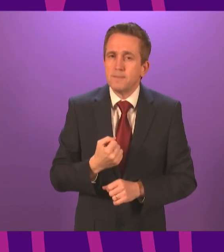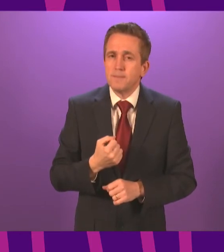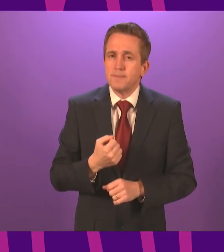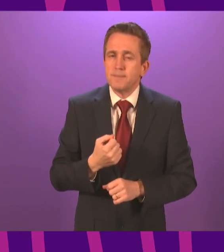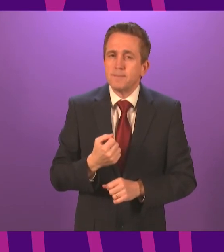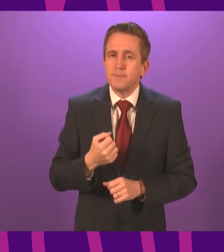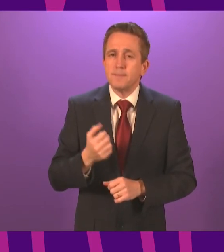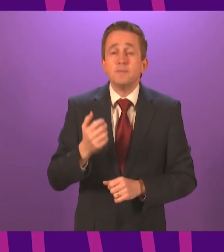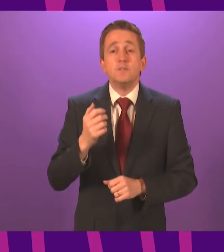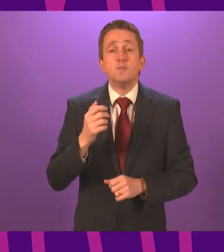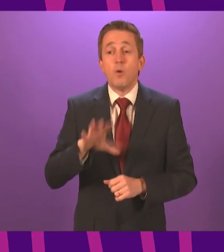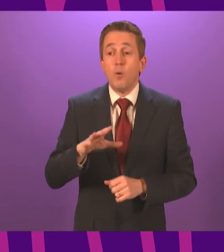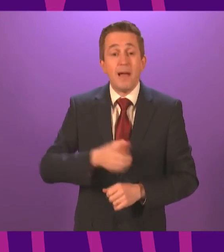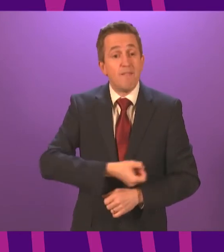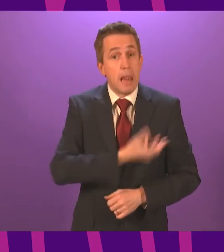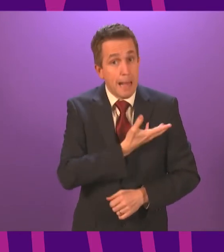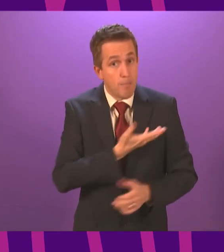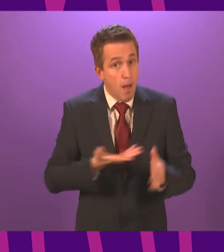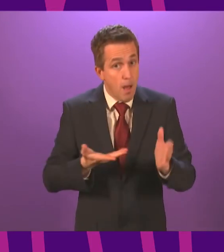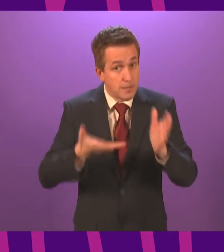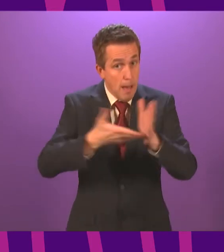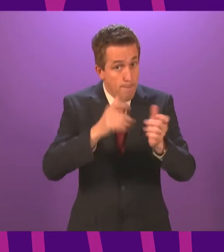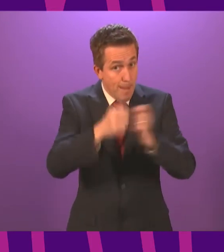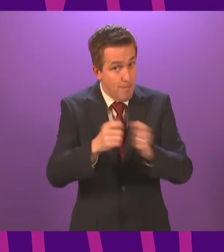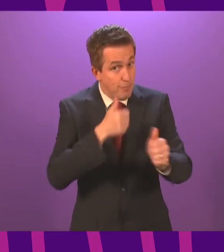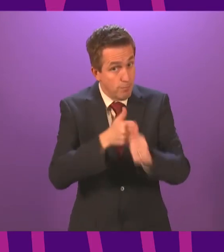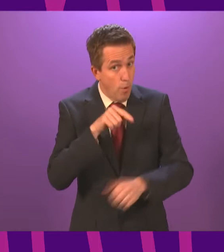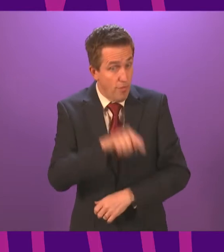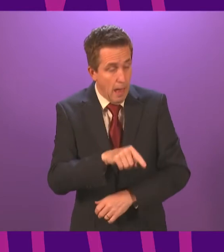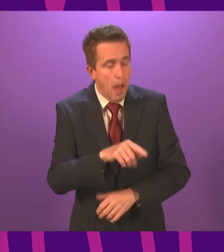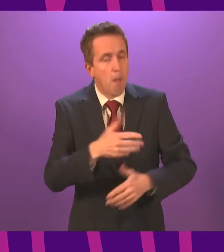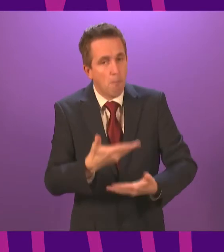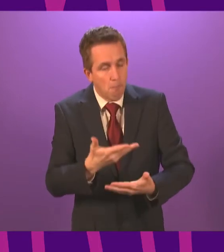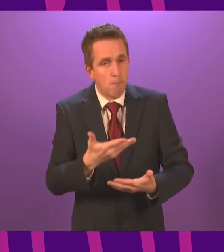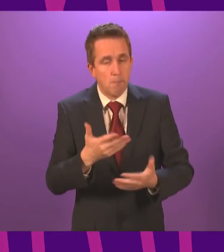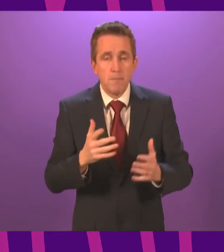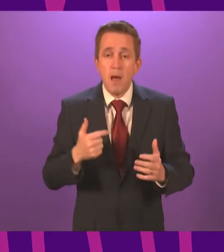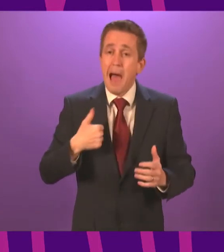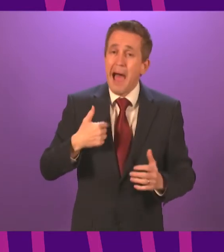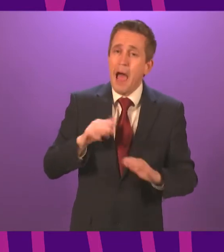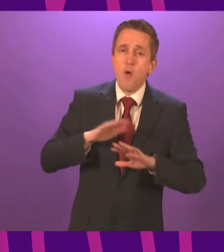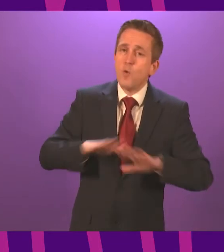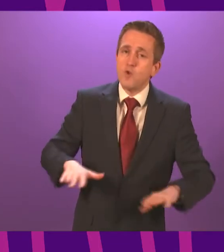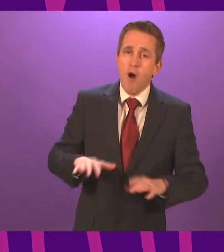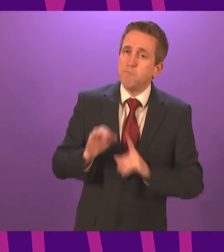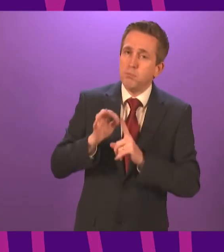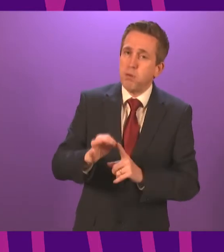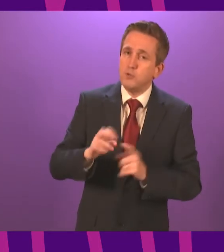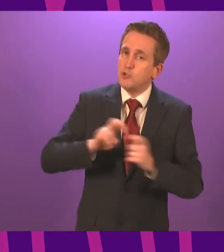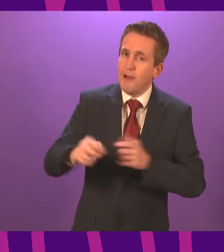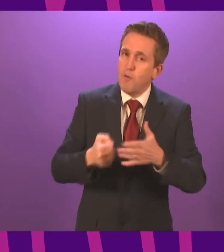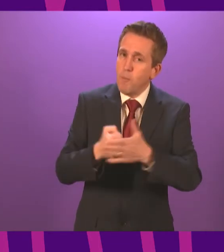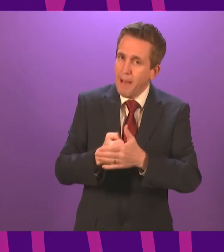send if we support Labour's amendment today. I may not have proposed a travel ban in law,